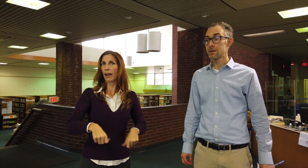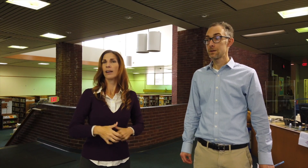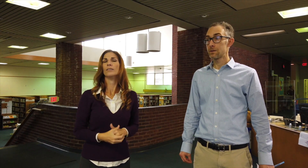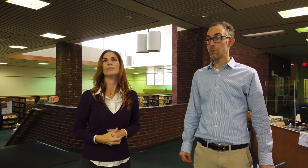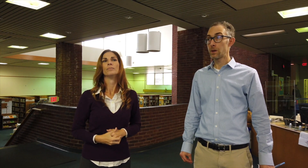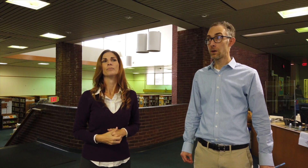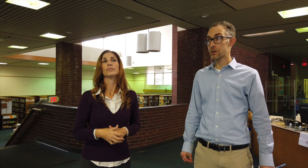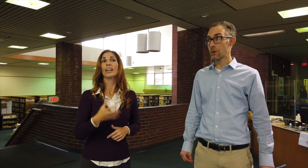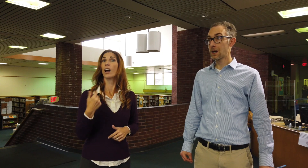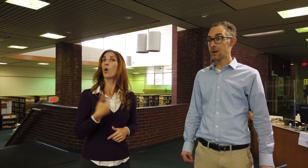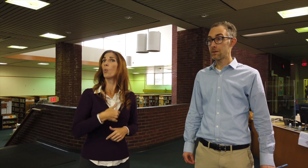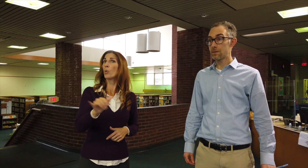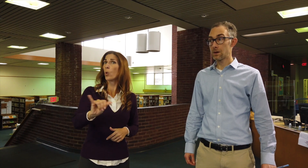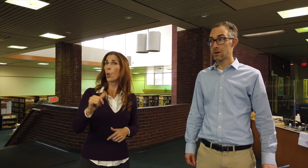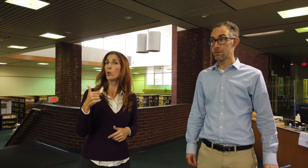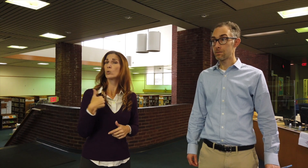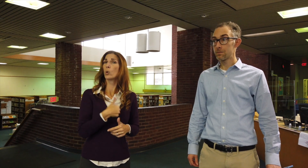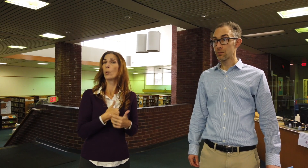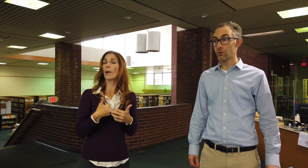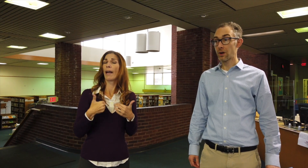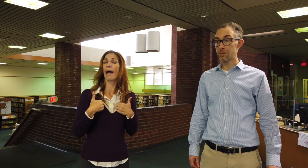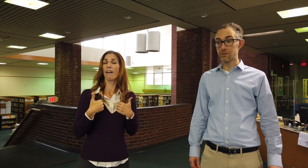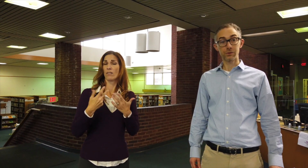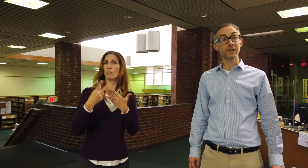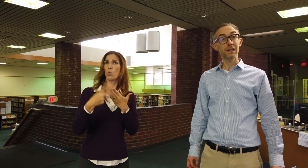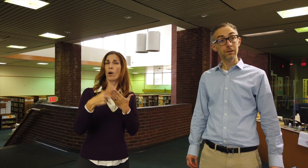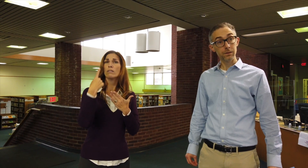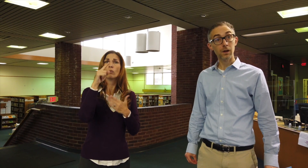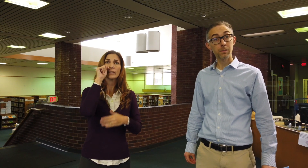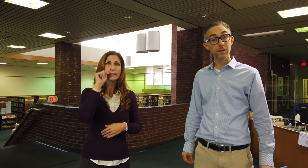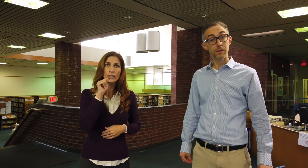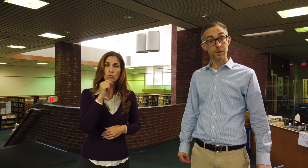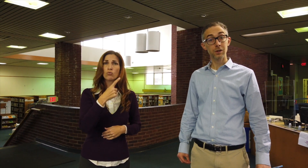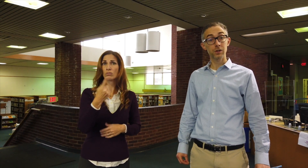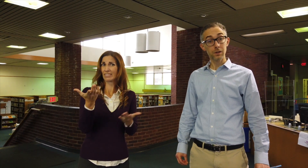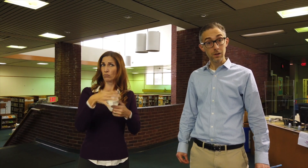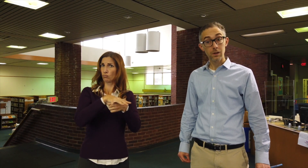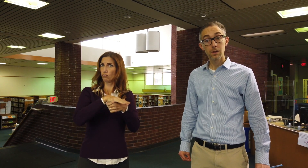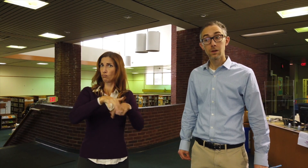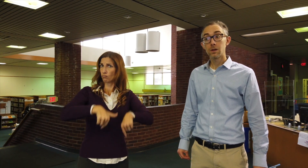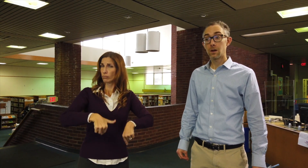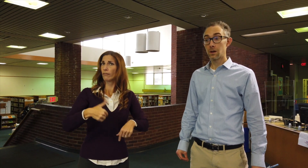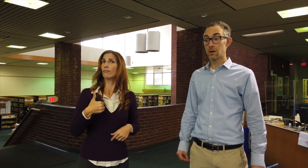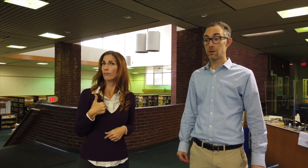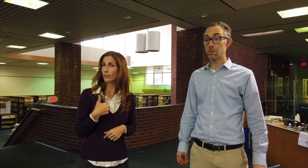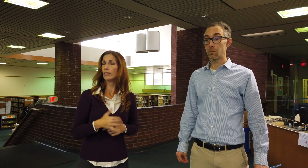And we also have programs for teens up in this section.